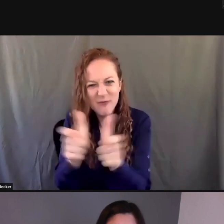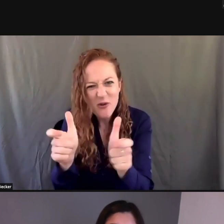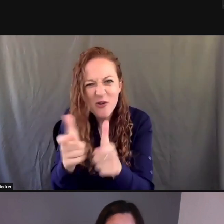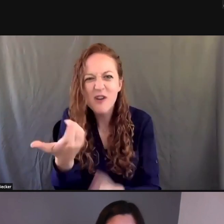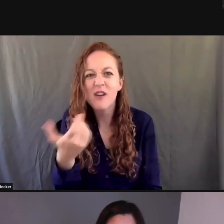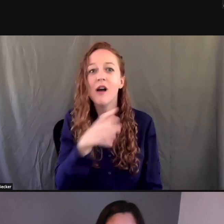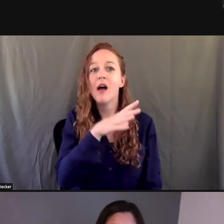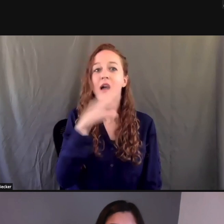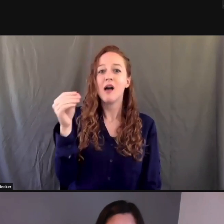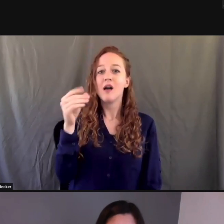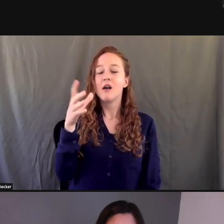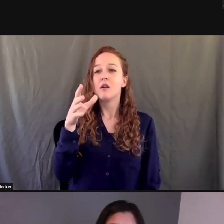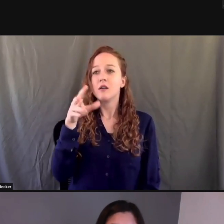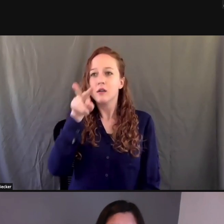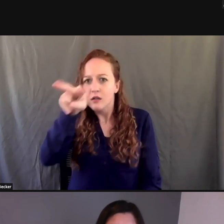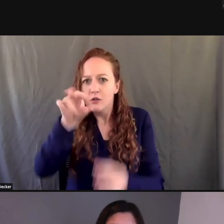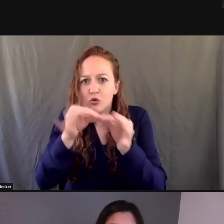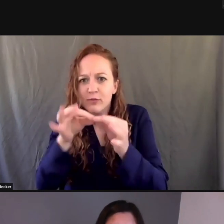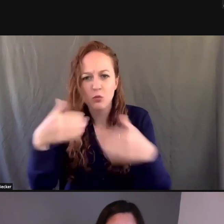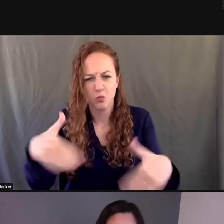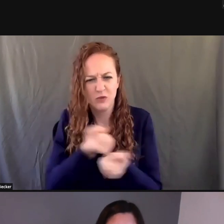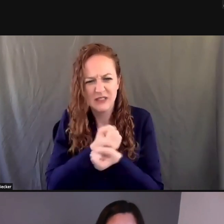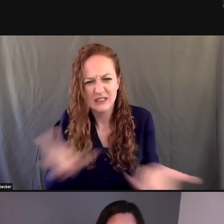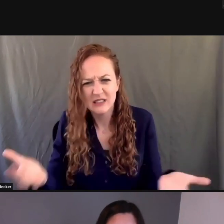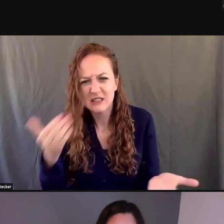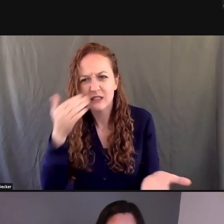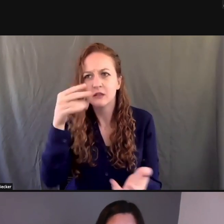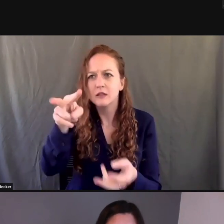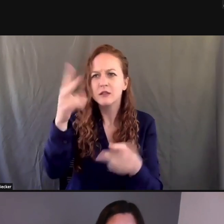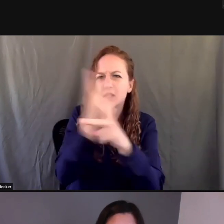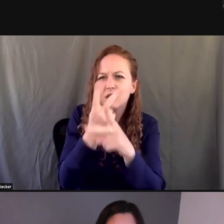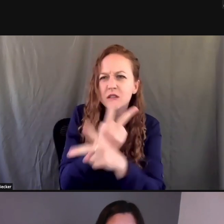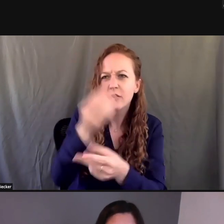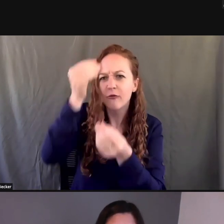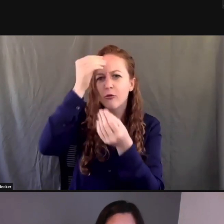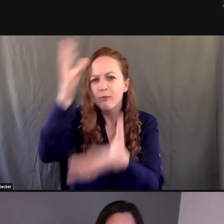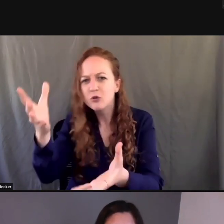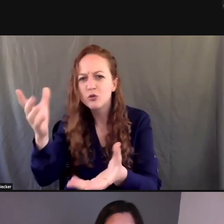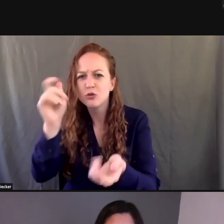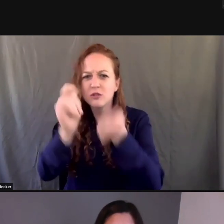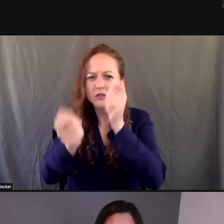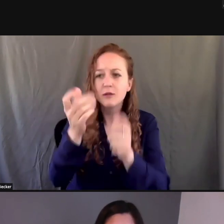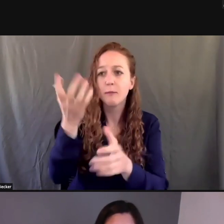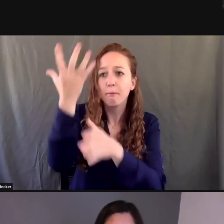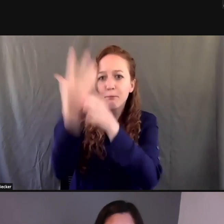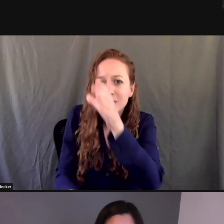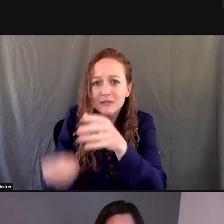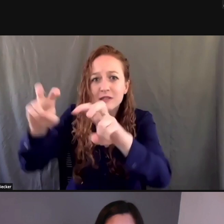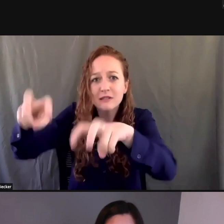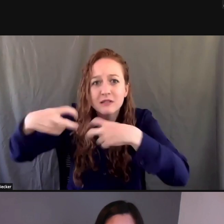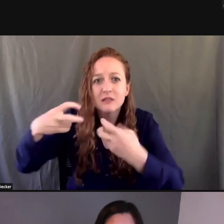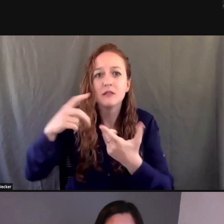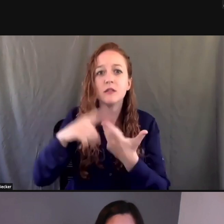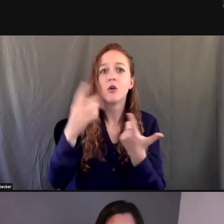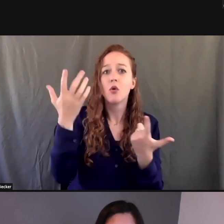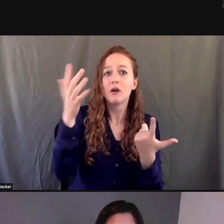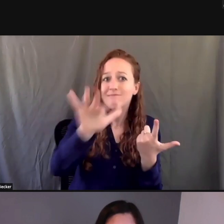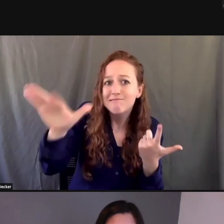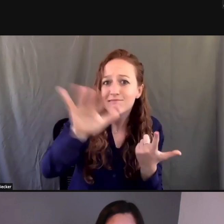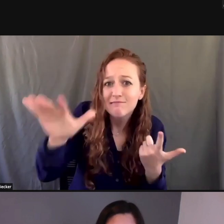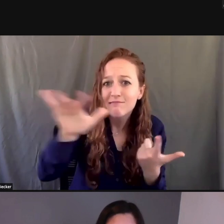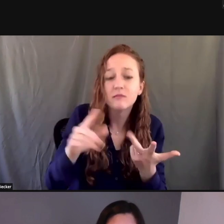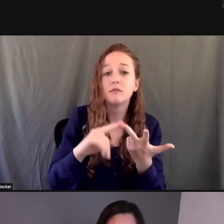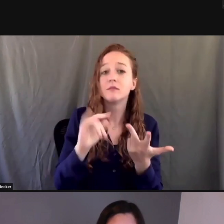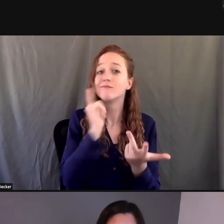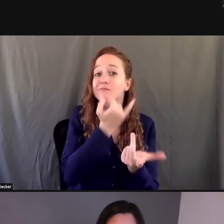So that was 2007 when we got into RIT, which brings us to now. And our journey has been winding in terms of a deaf scientist.